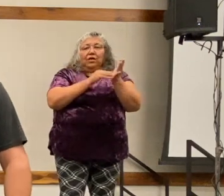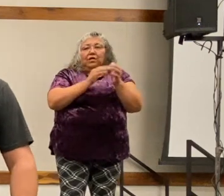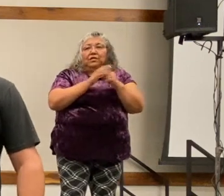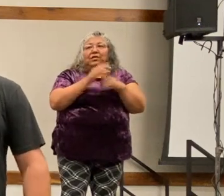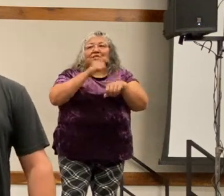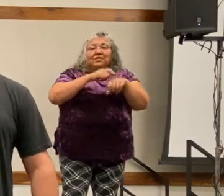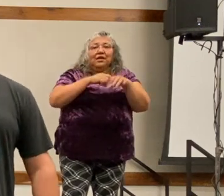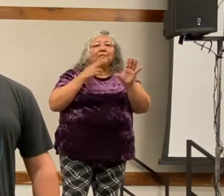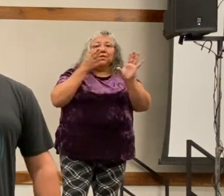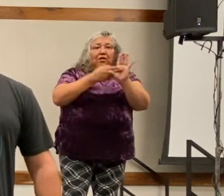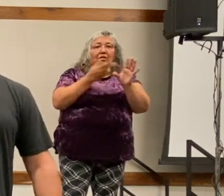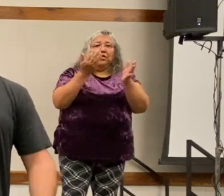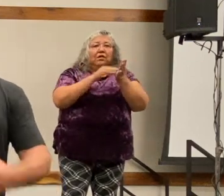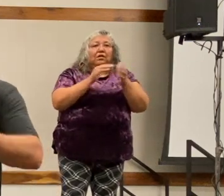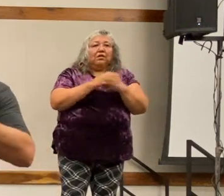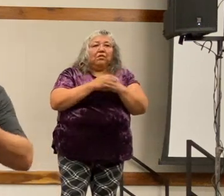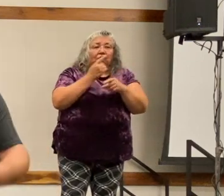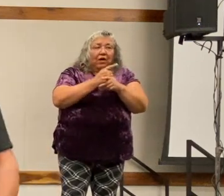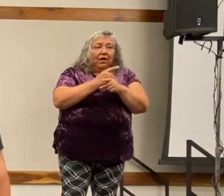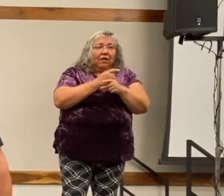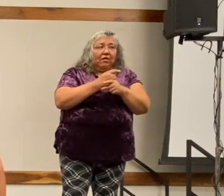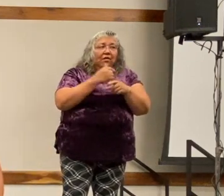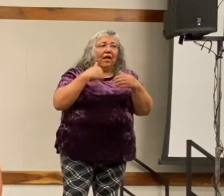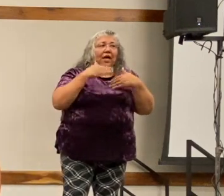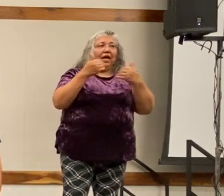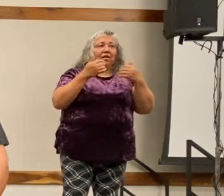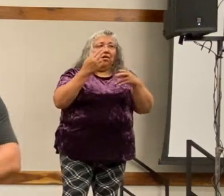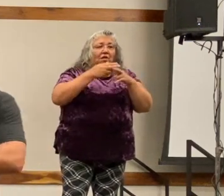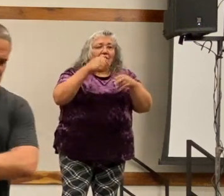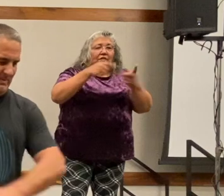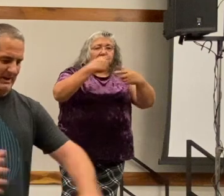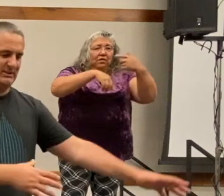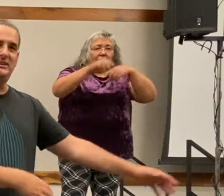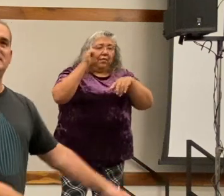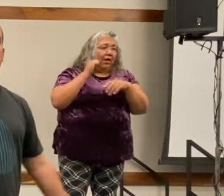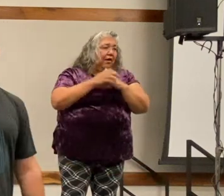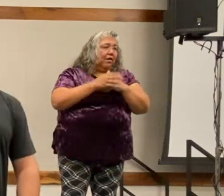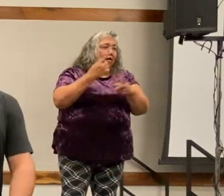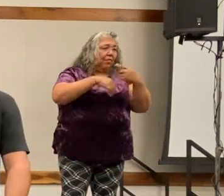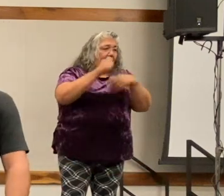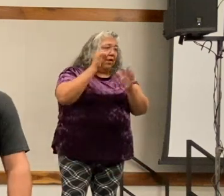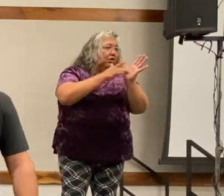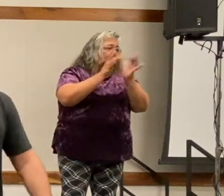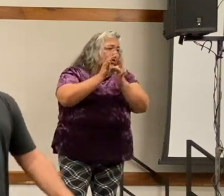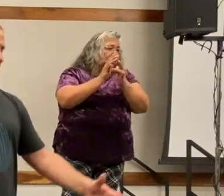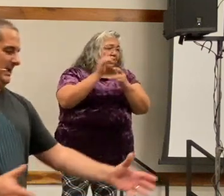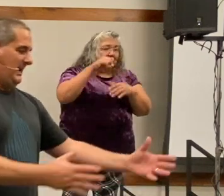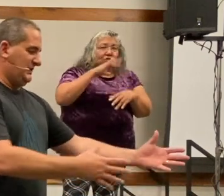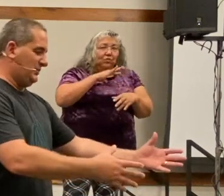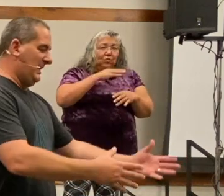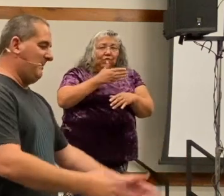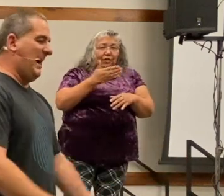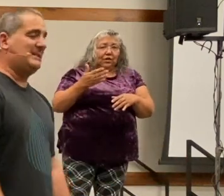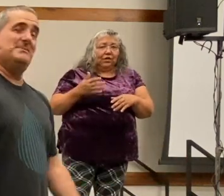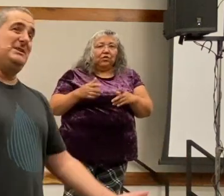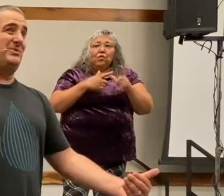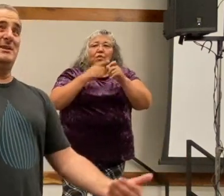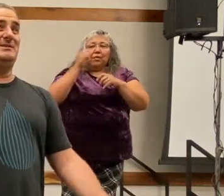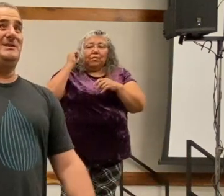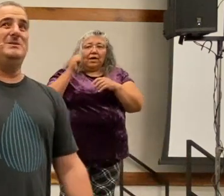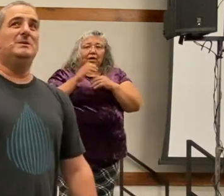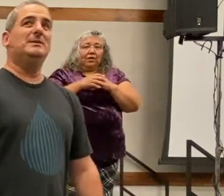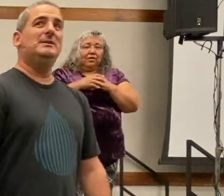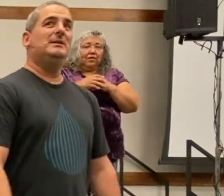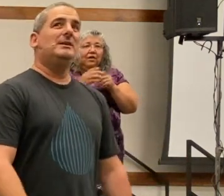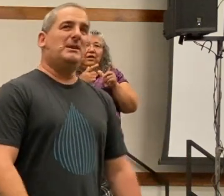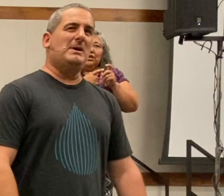get back on track, right? I call this the comeback, right? You're coming back to Jesus. Here's the cool thing. As you're running back to him, he's running